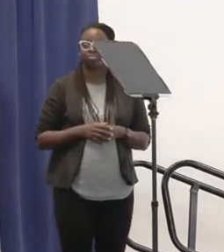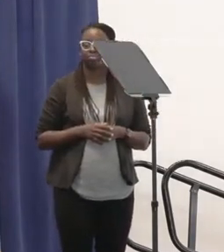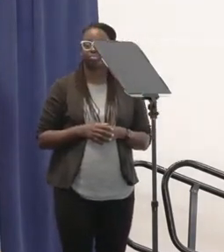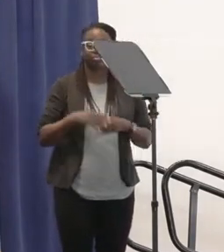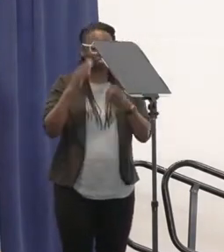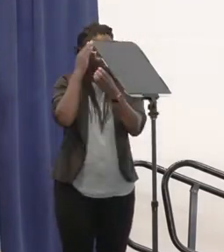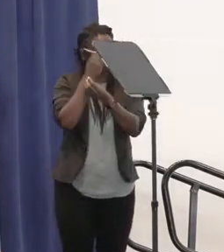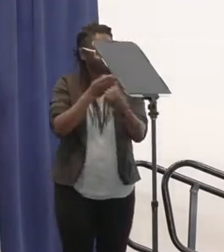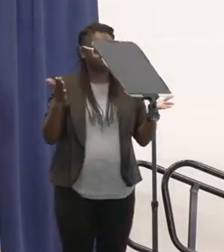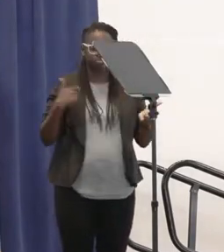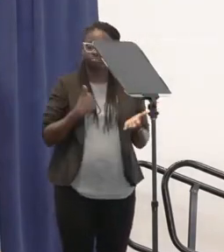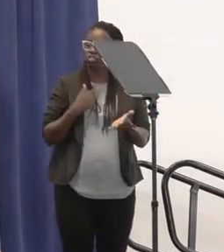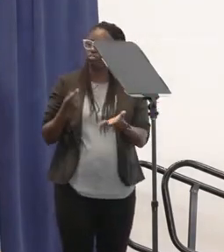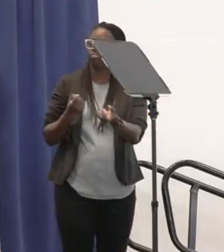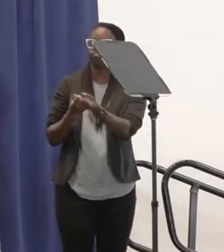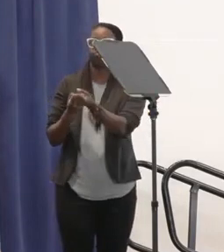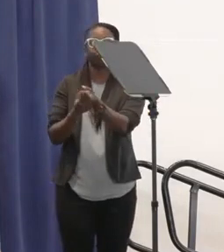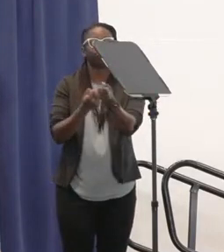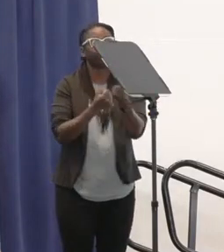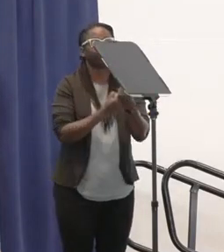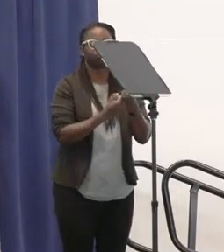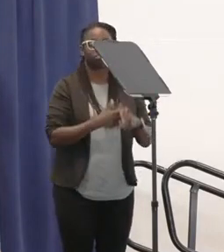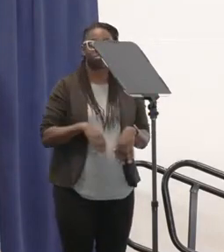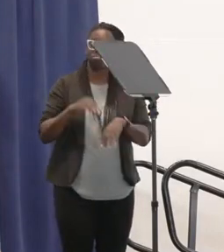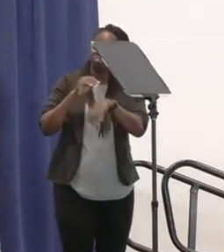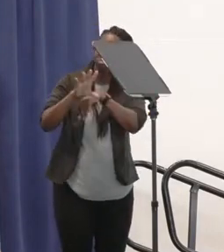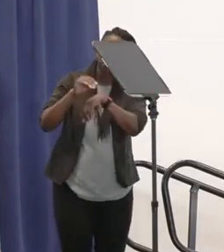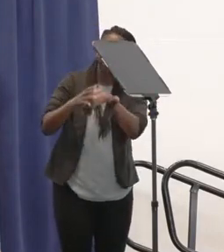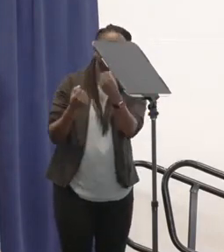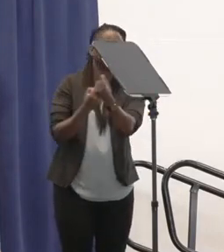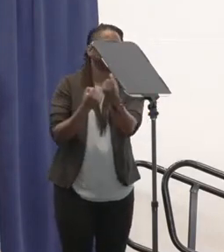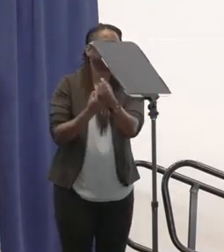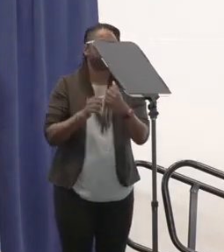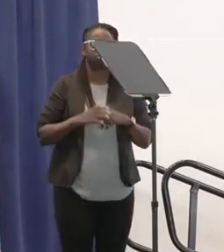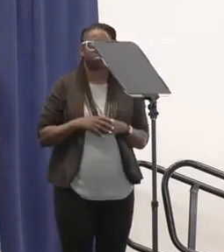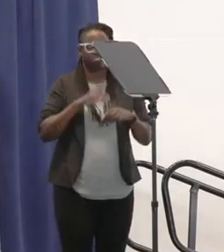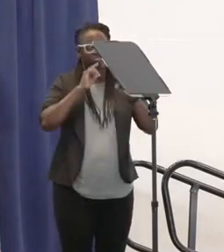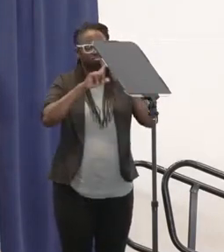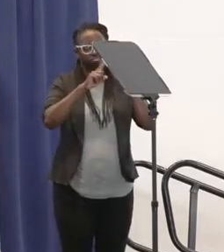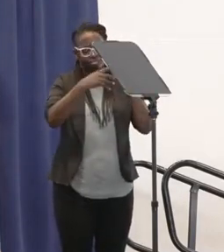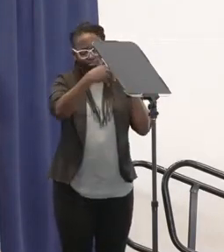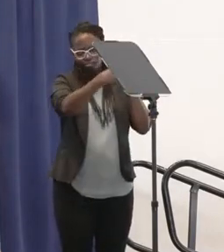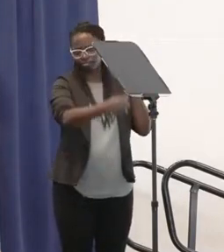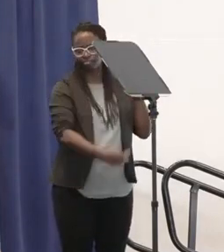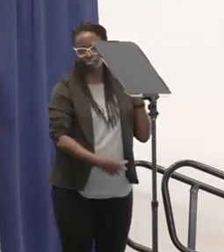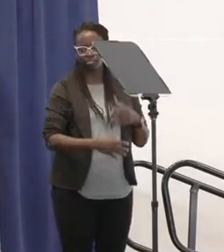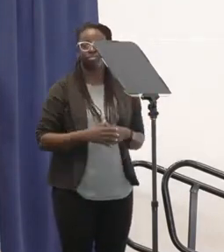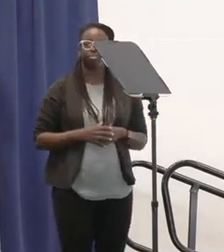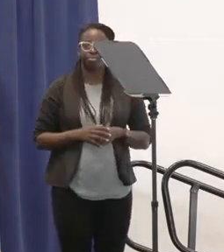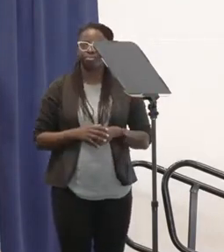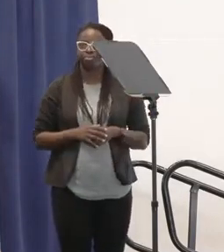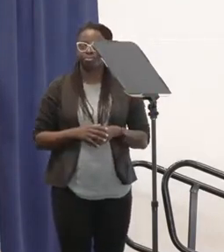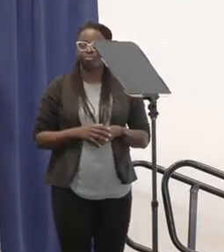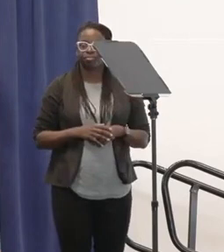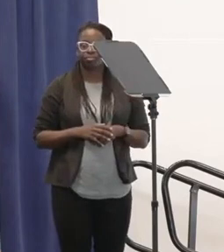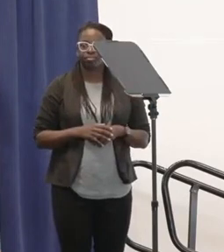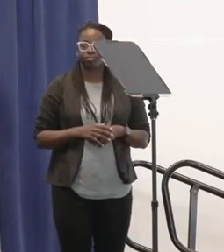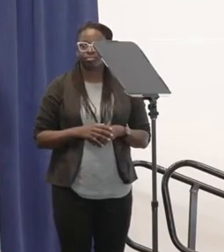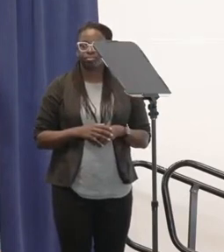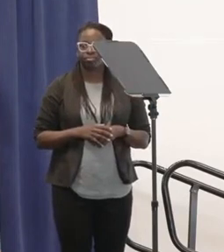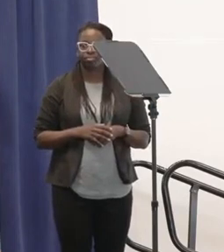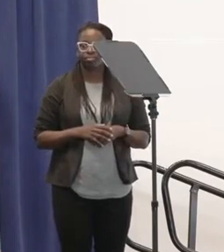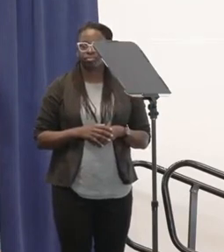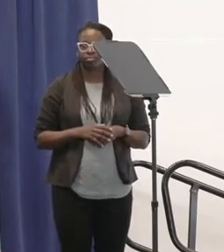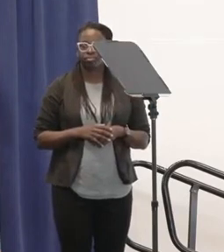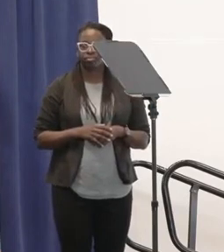guidance, support in all different ways. I mentioned teamwork and partnership. I can't think of a better teammate or